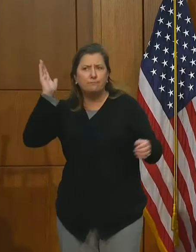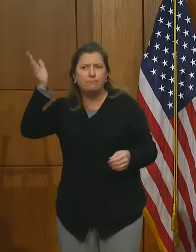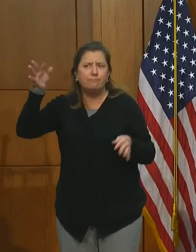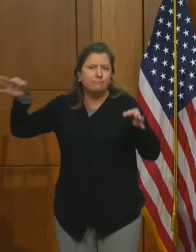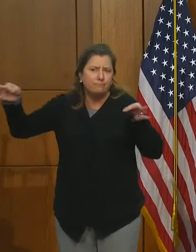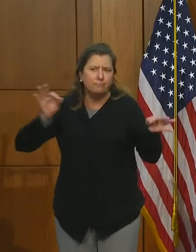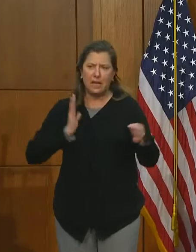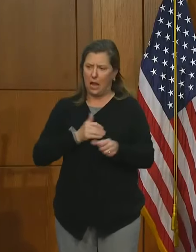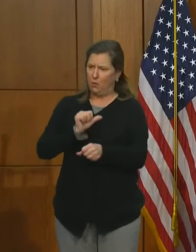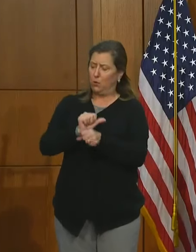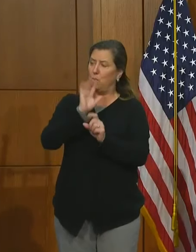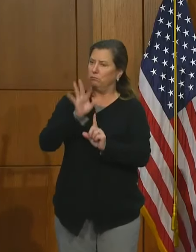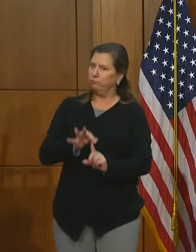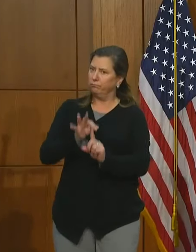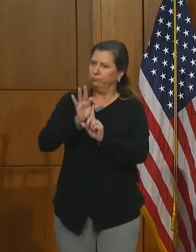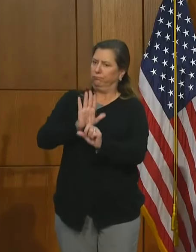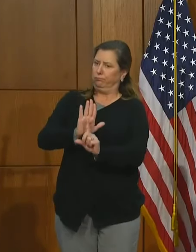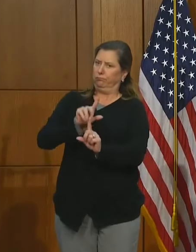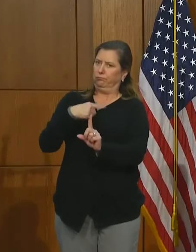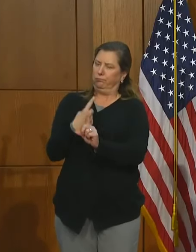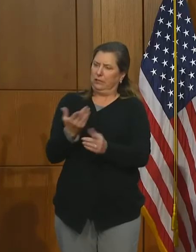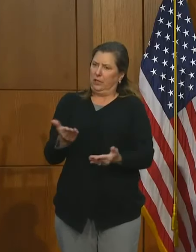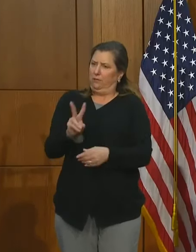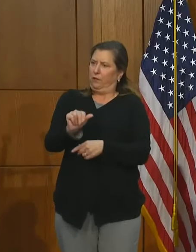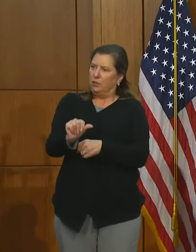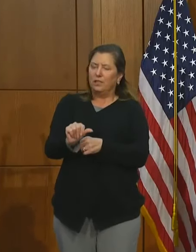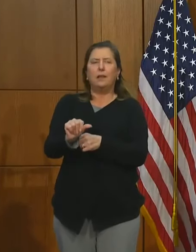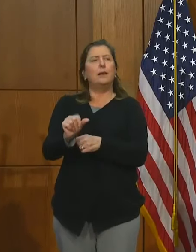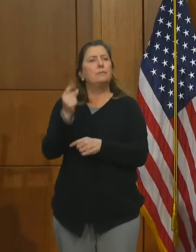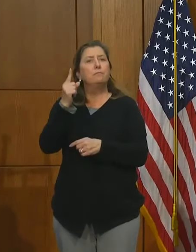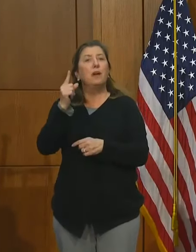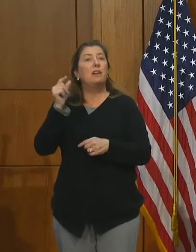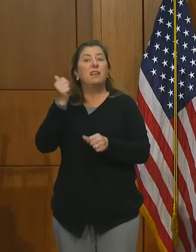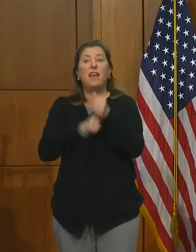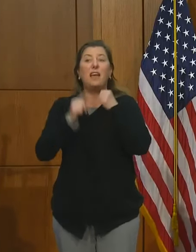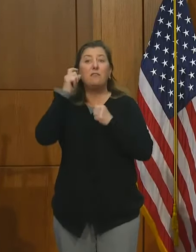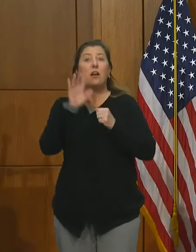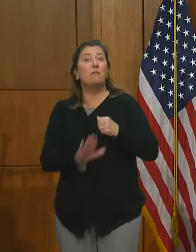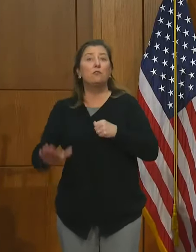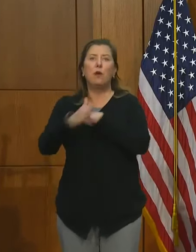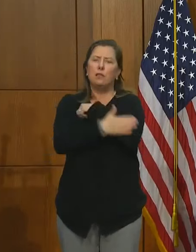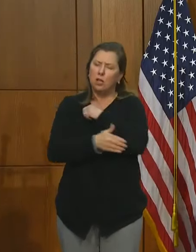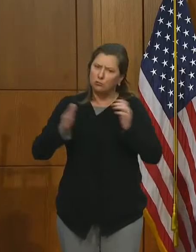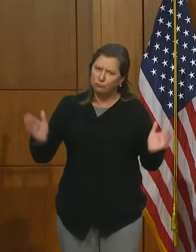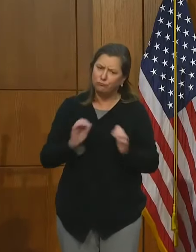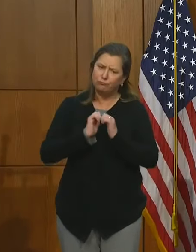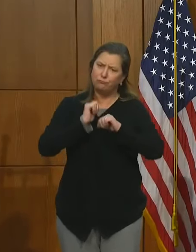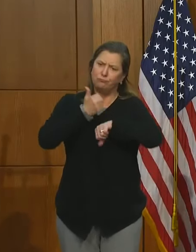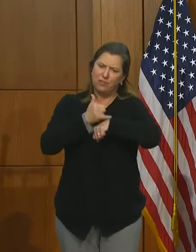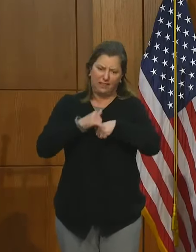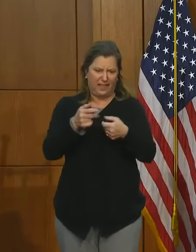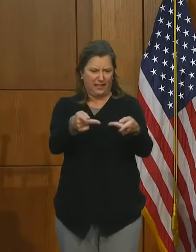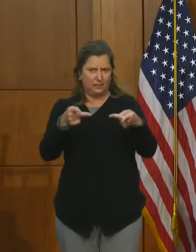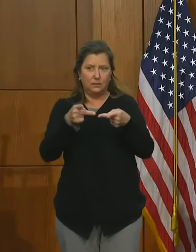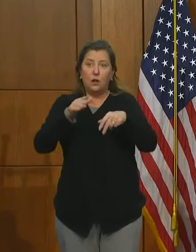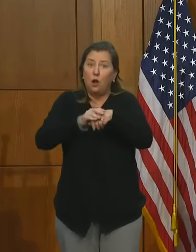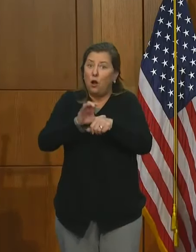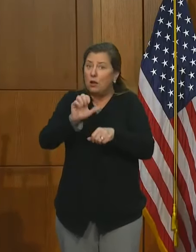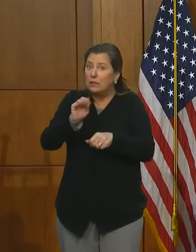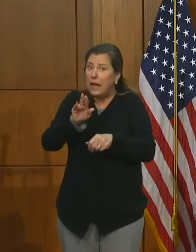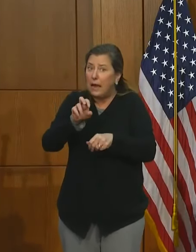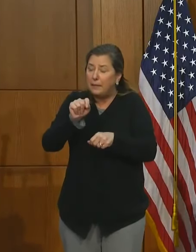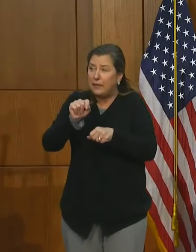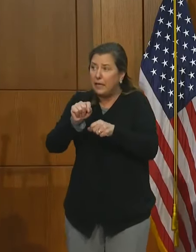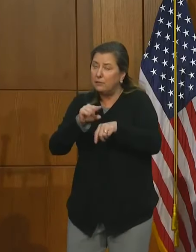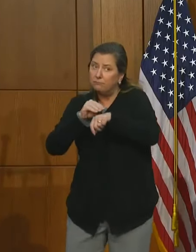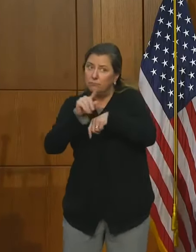very unique to Virginia, but we really encourage every governor across the nation to have a position at the cabinet level that